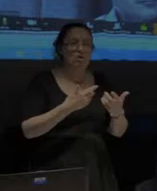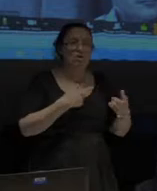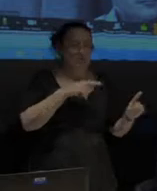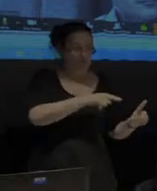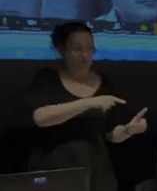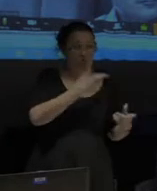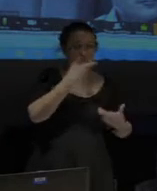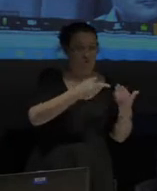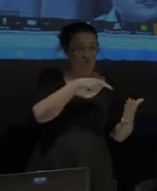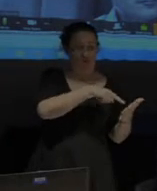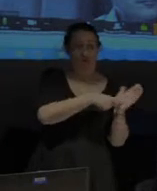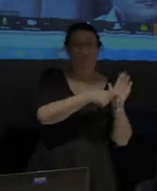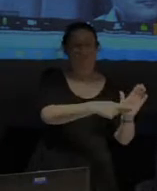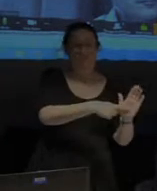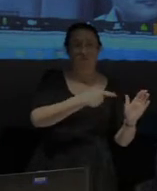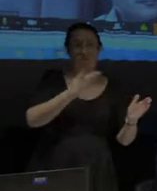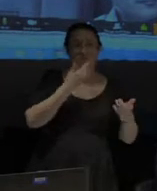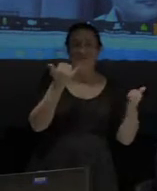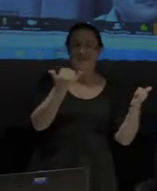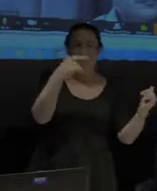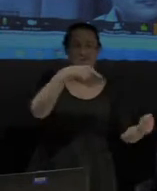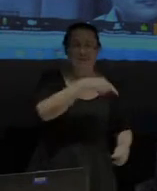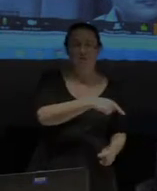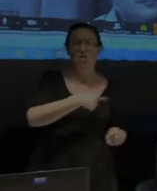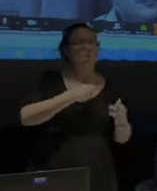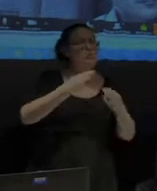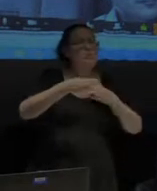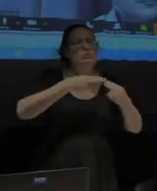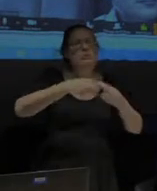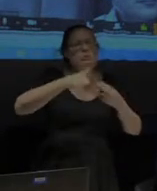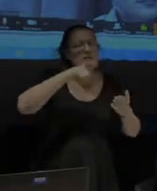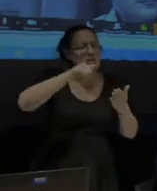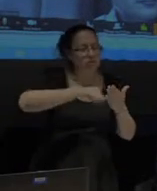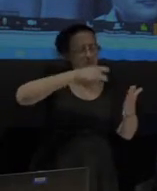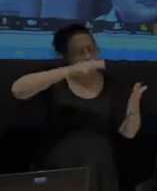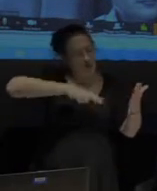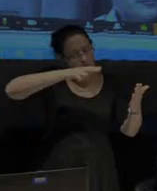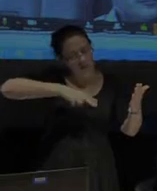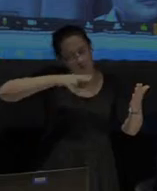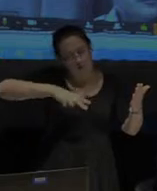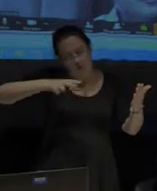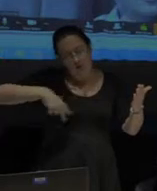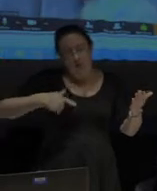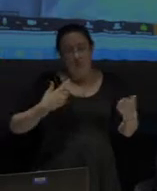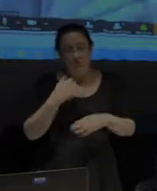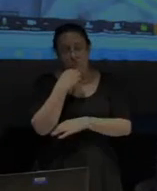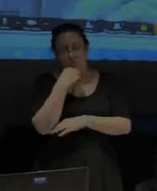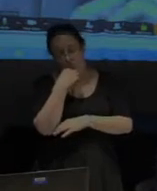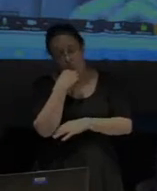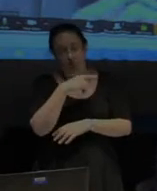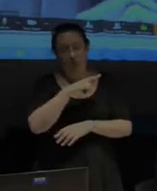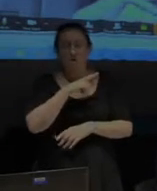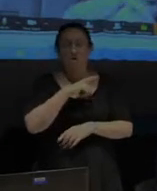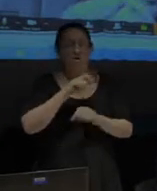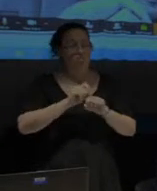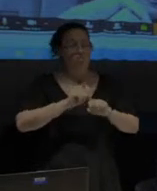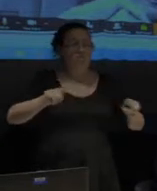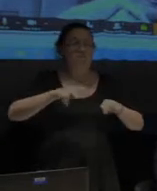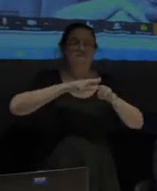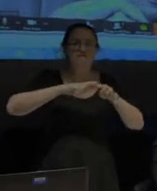those stories in an engaging way, not in a long newsletter that takes 2 hours to read and you never read it because it gets sent out on a Friday night and you